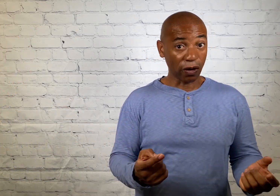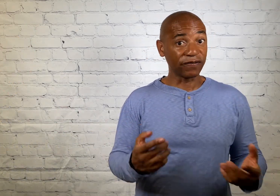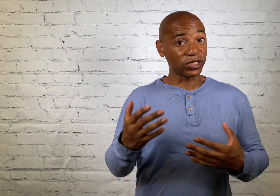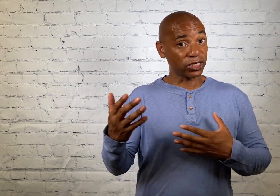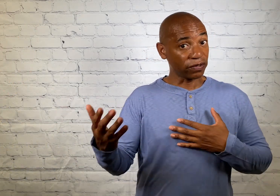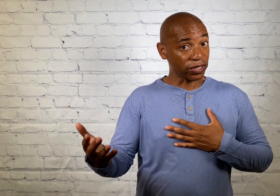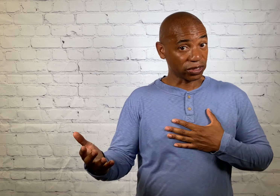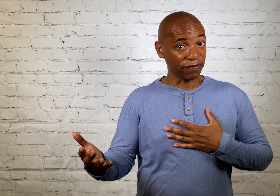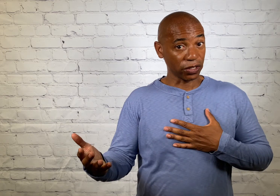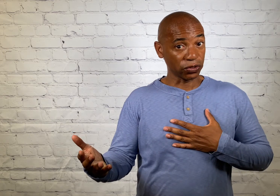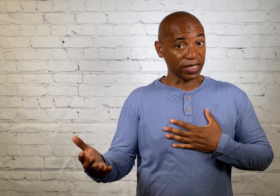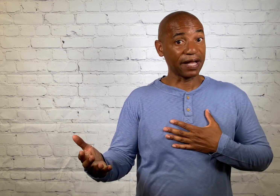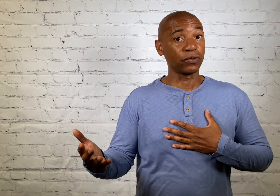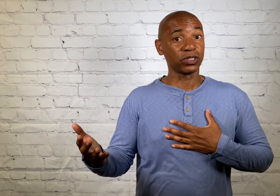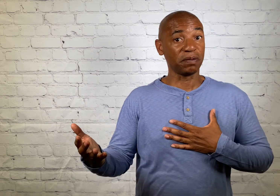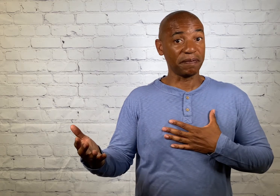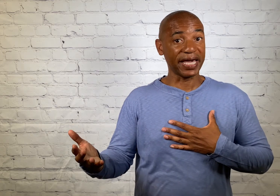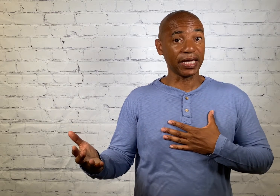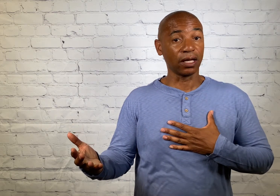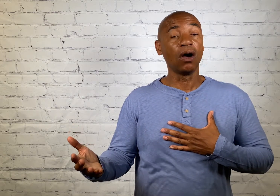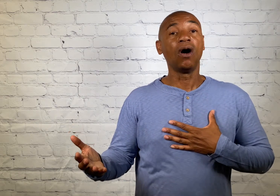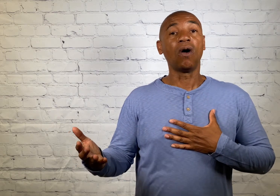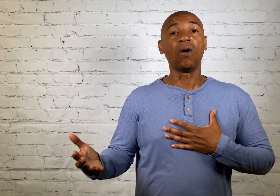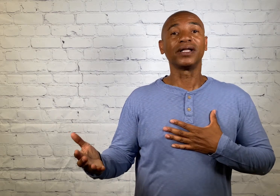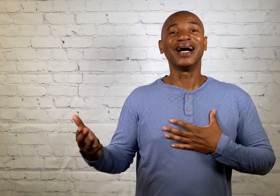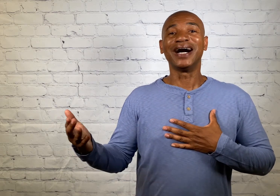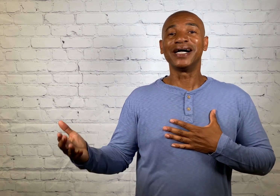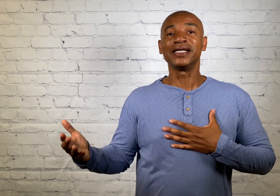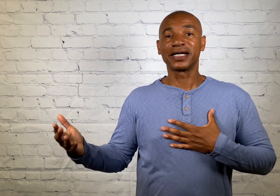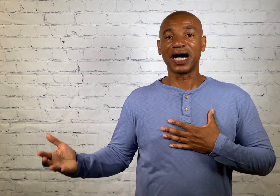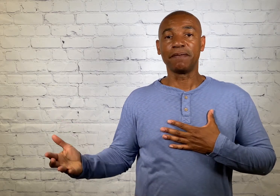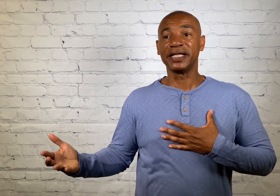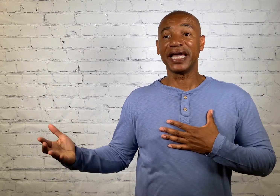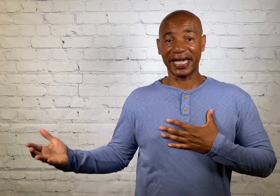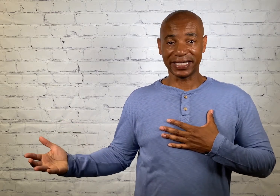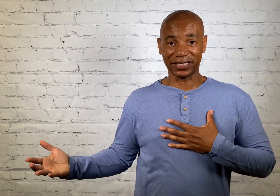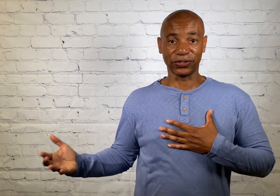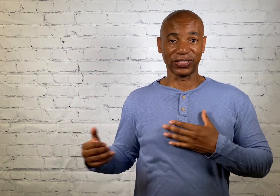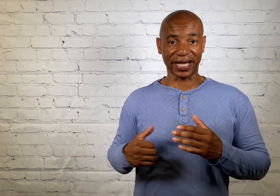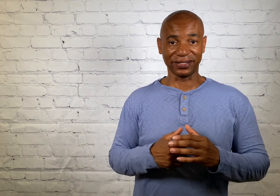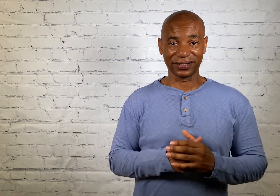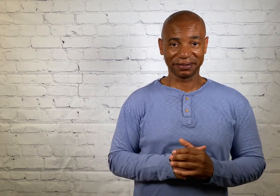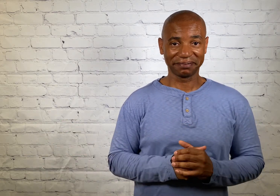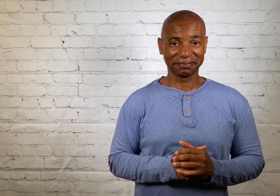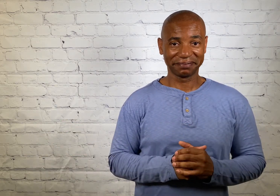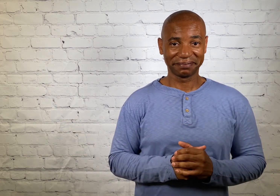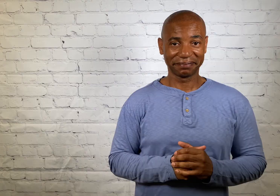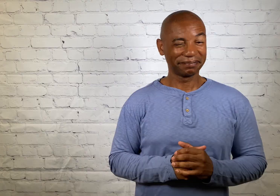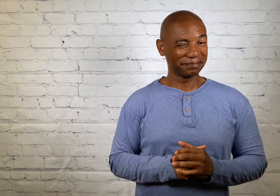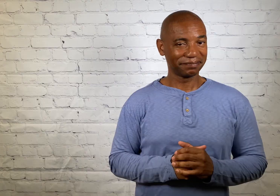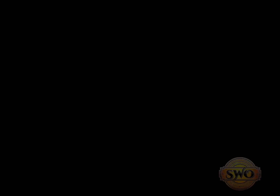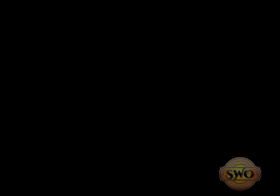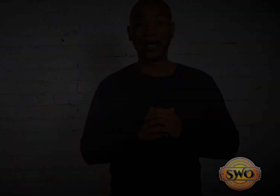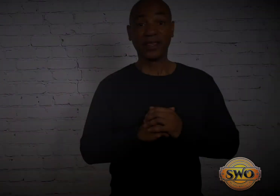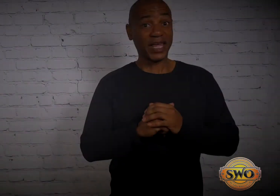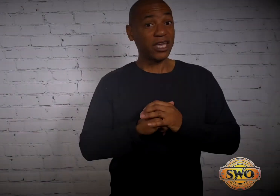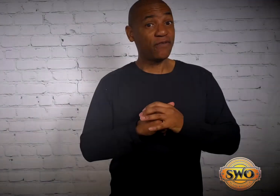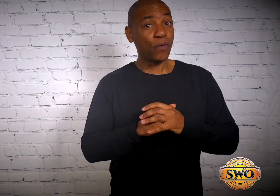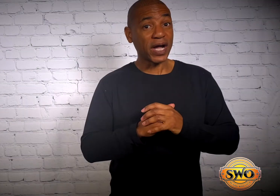a series of videos that I'm going to be making on uncommon ASL signs. Thank you for watching